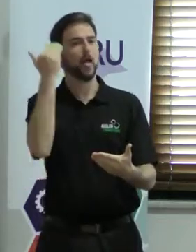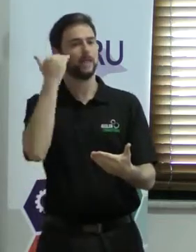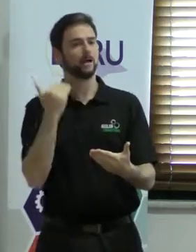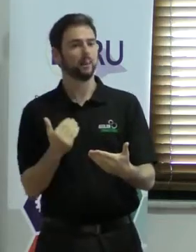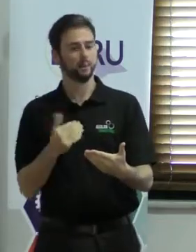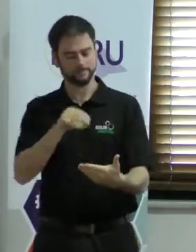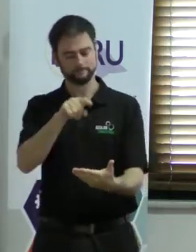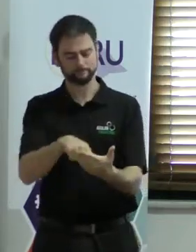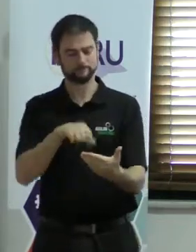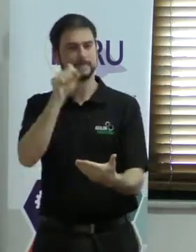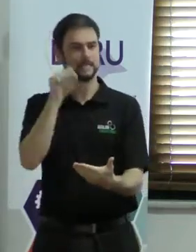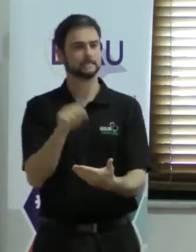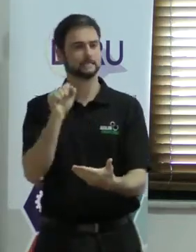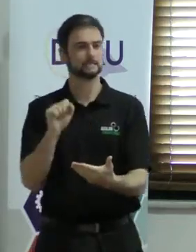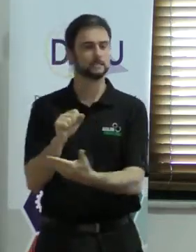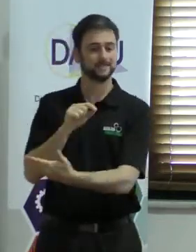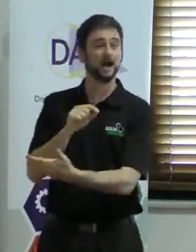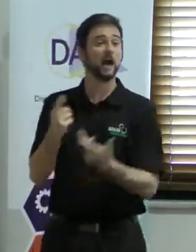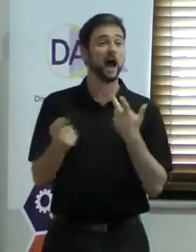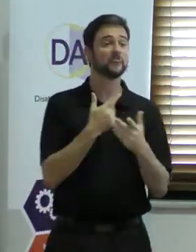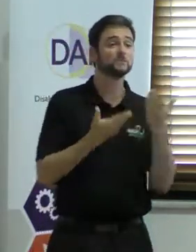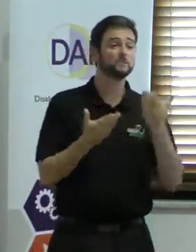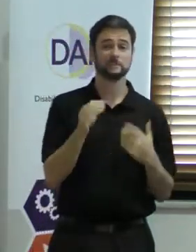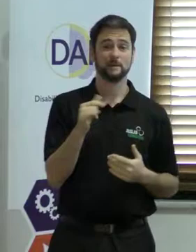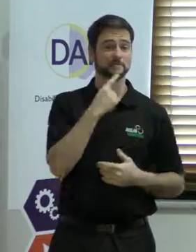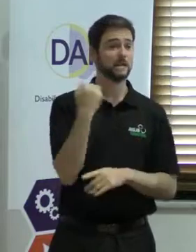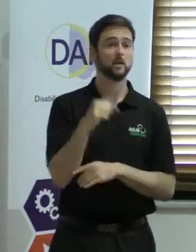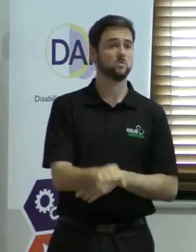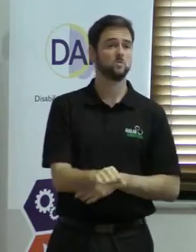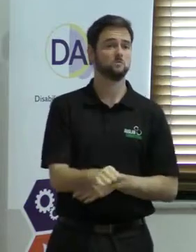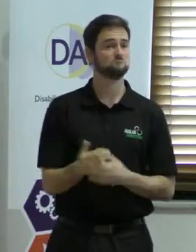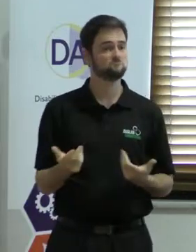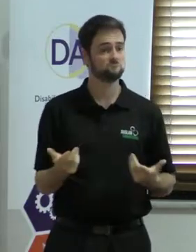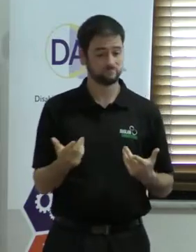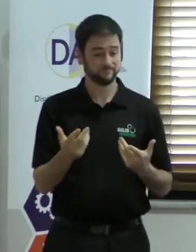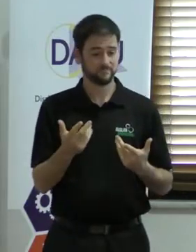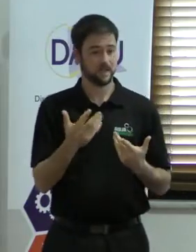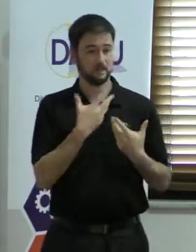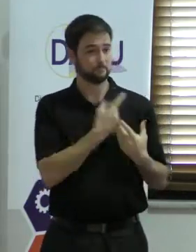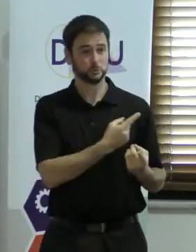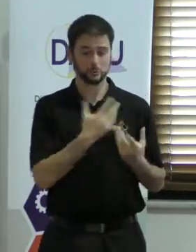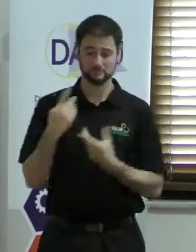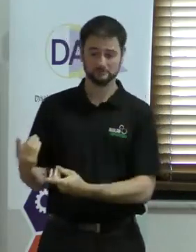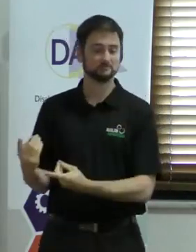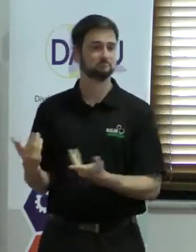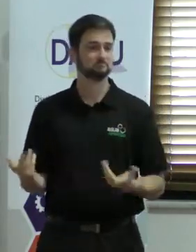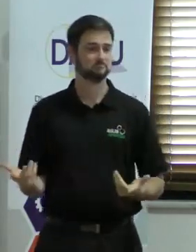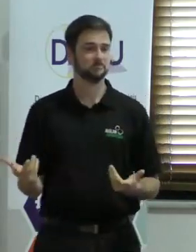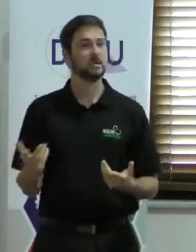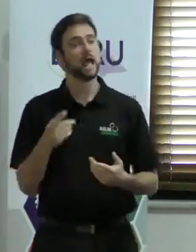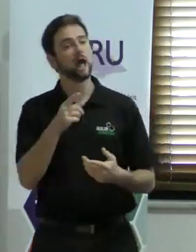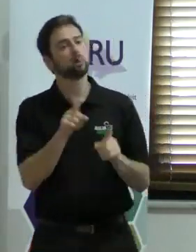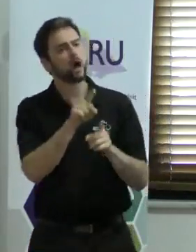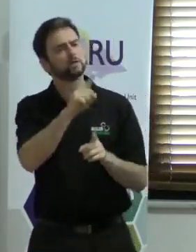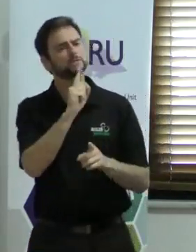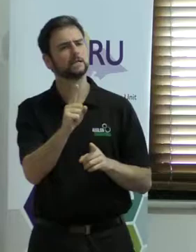category. And the cases you mention are precisely some of those ones where it's really unclear, is a child protection issue